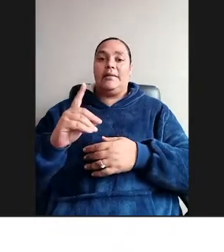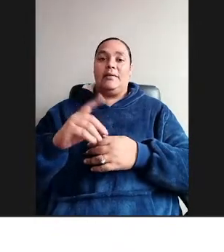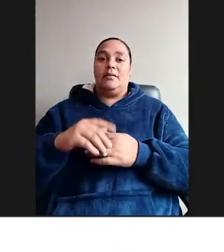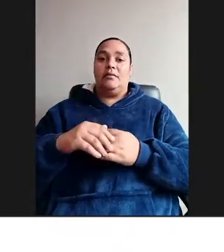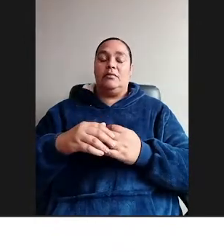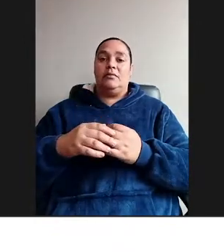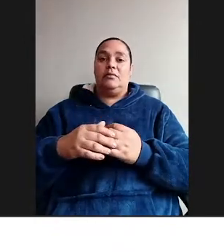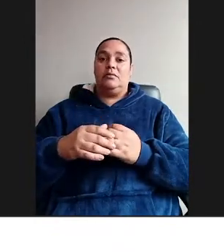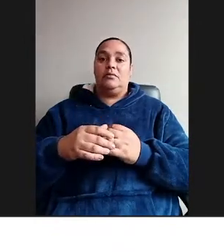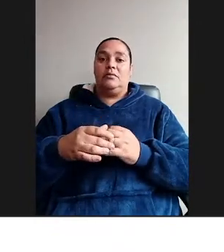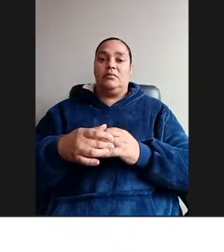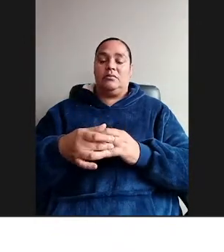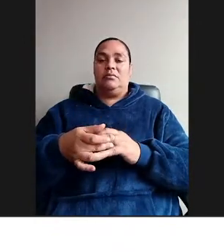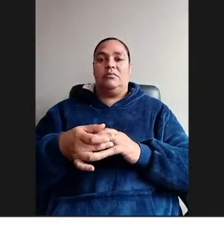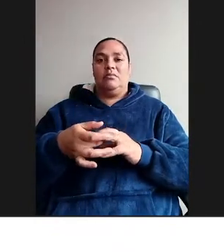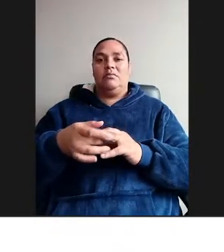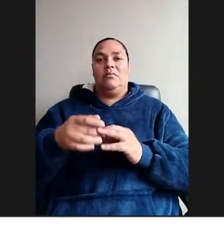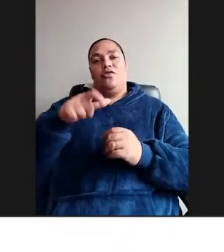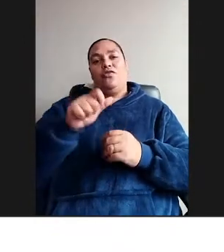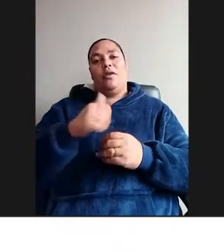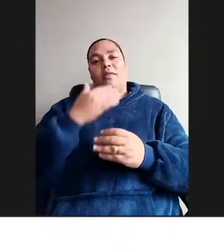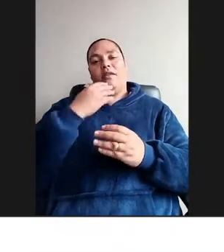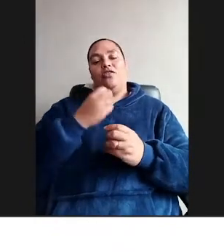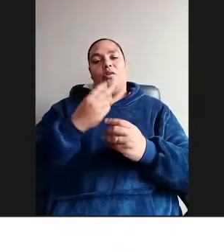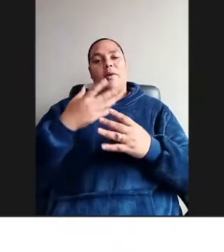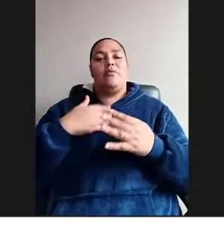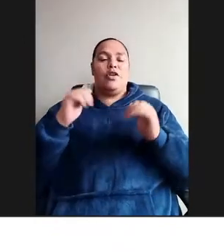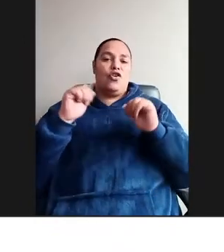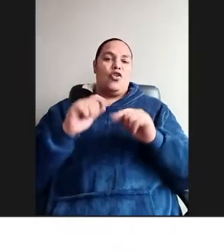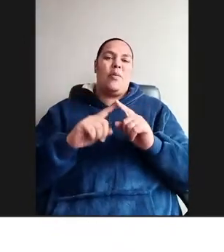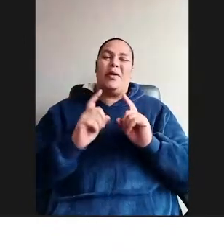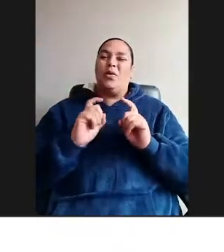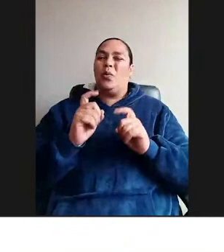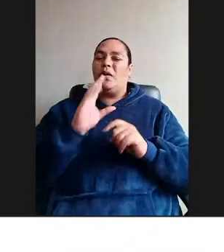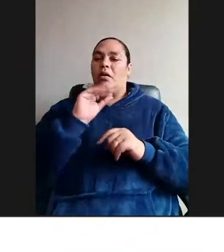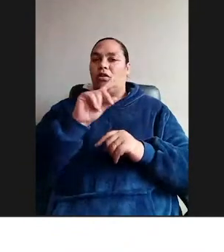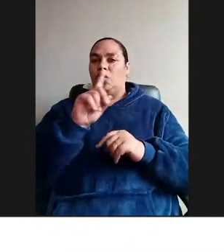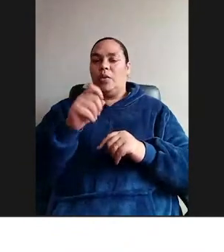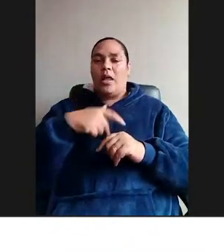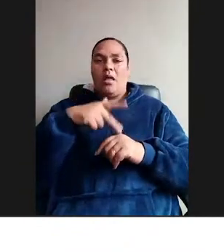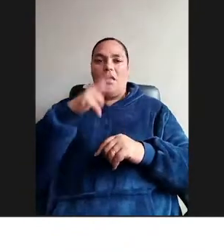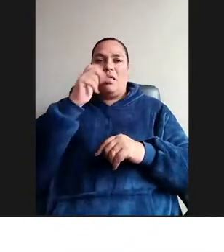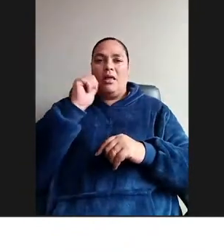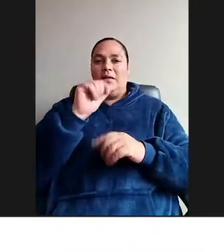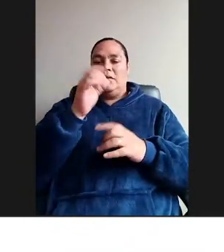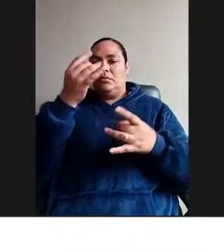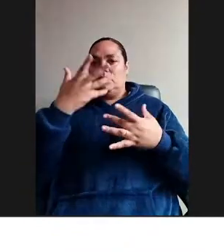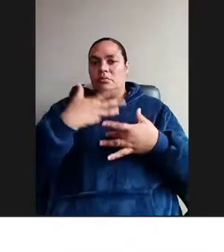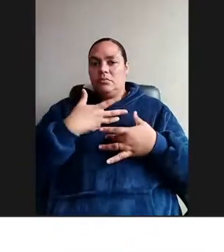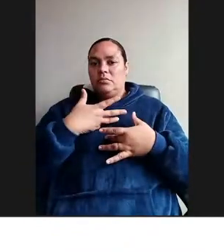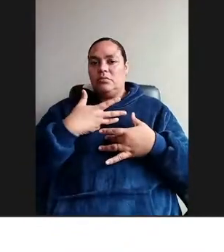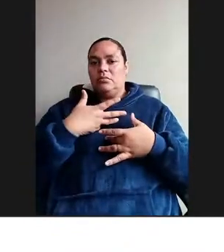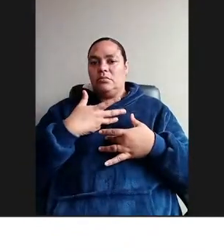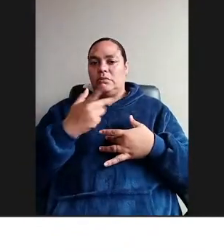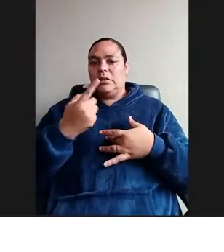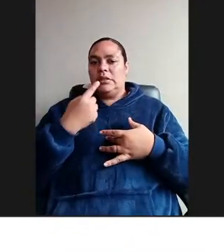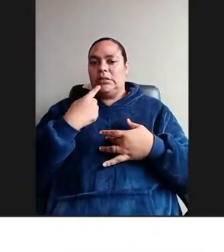Chair, thank you very much. I agree. Just a quick one. I heard it was indicated that